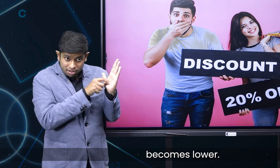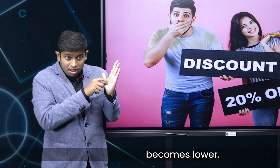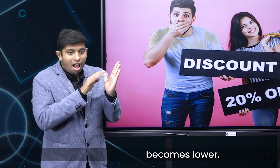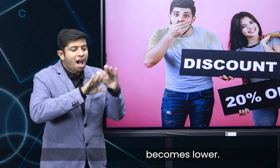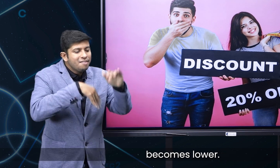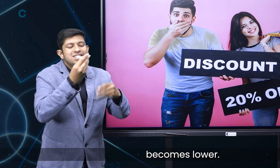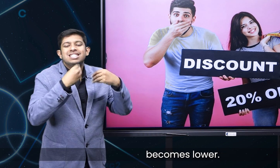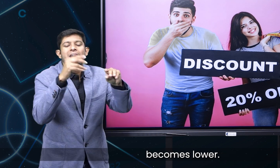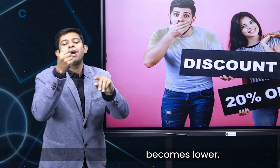lower.